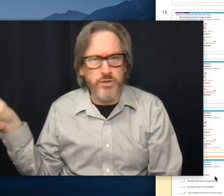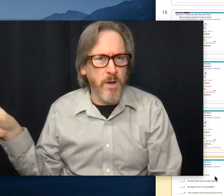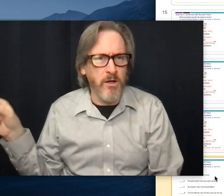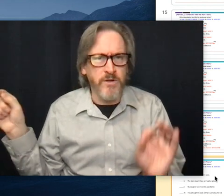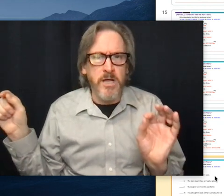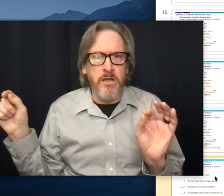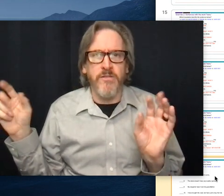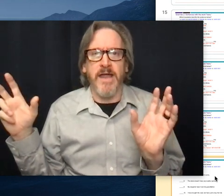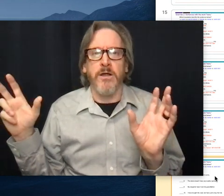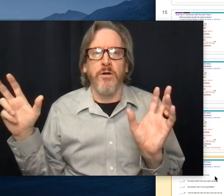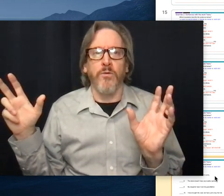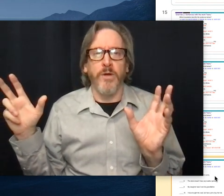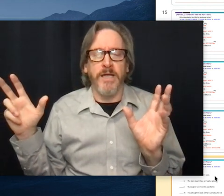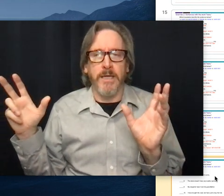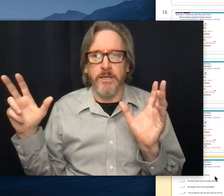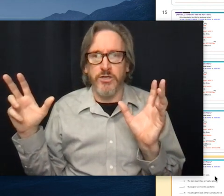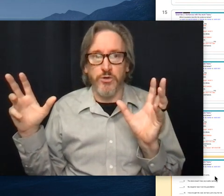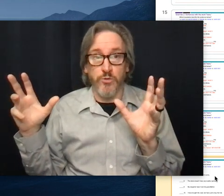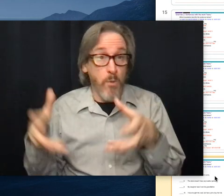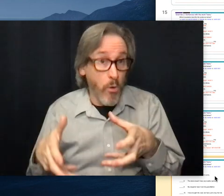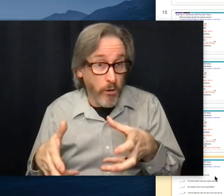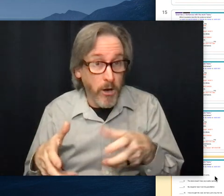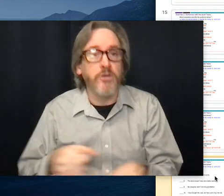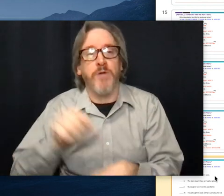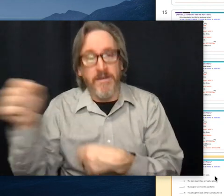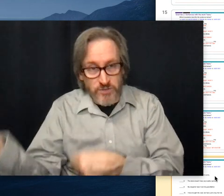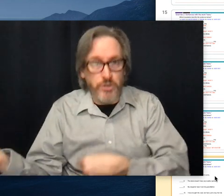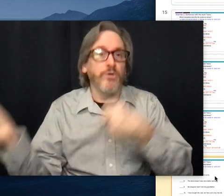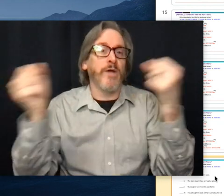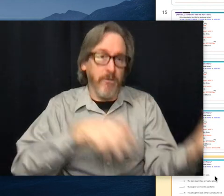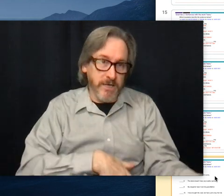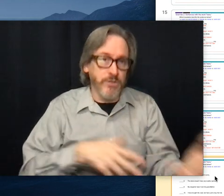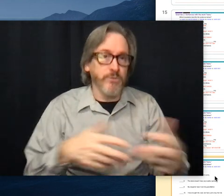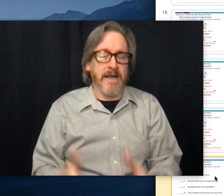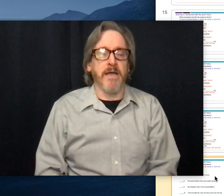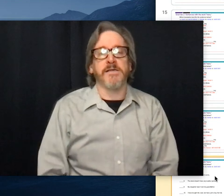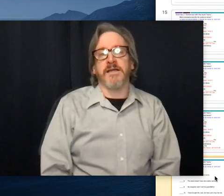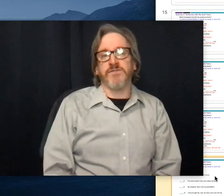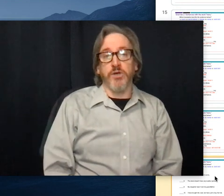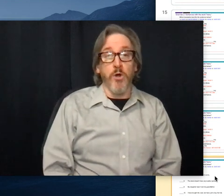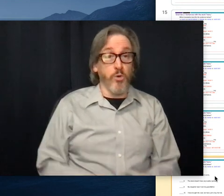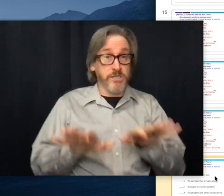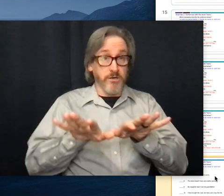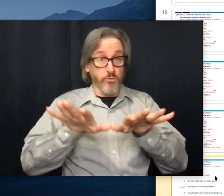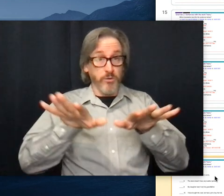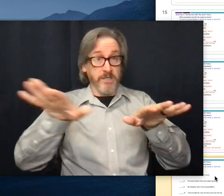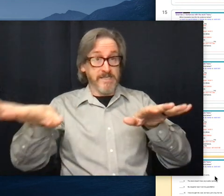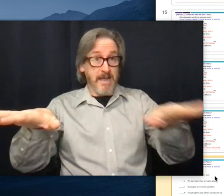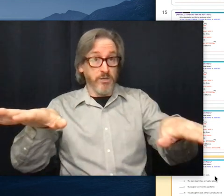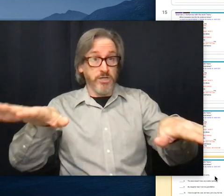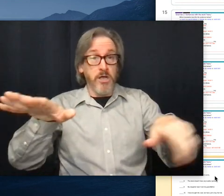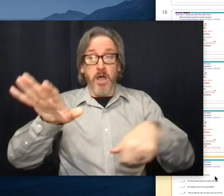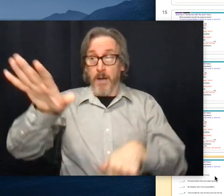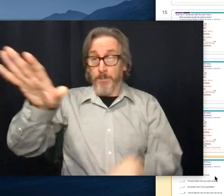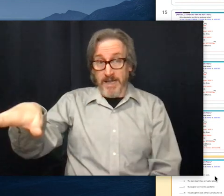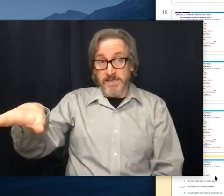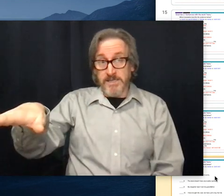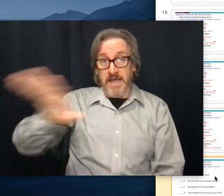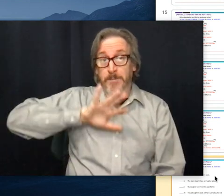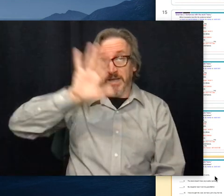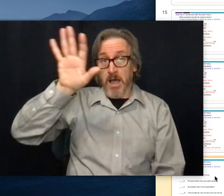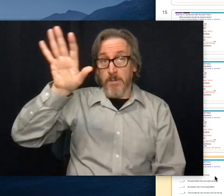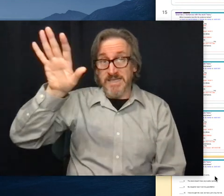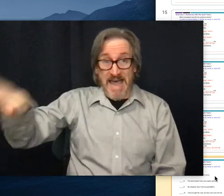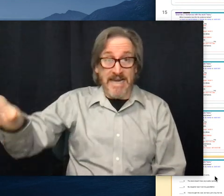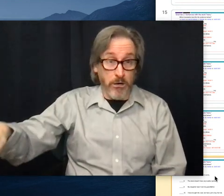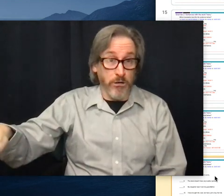11 or 12 that we do more drive to, carry to, that kind of stuff. So we're starting to really establish a place and